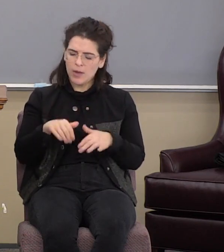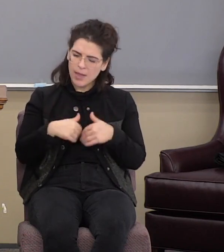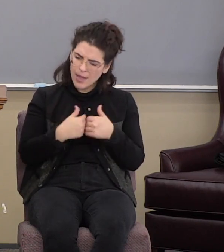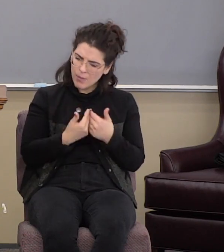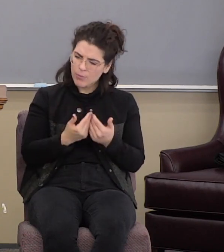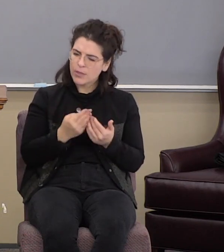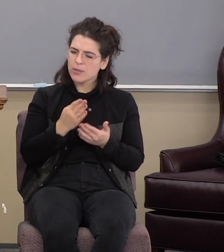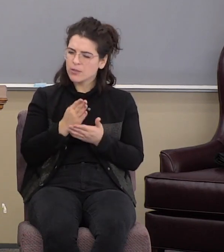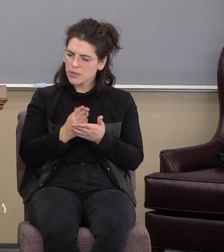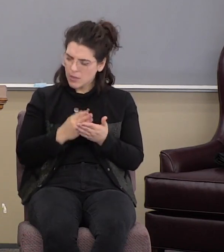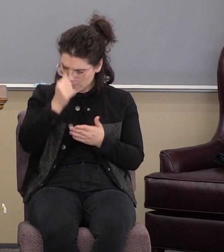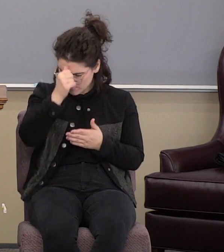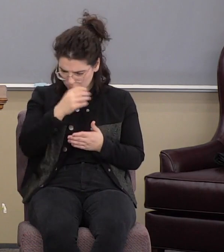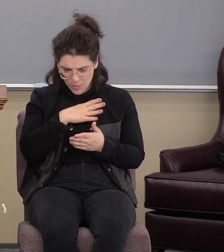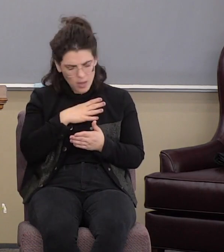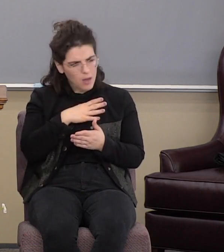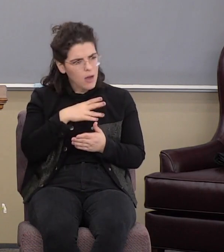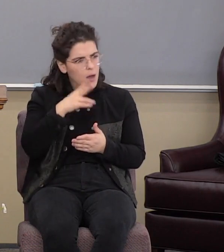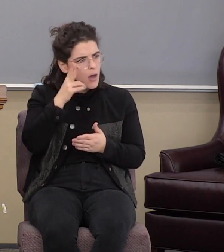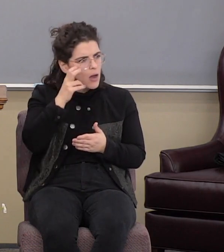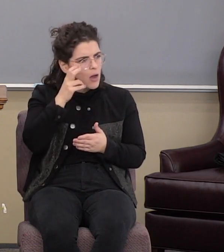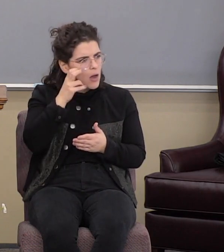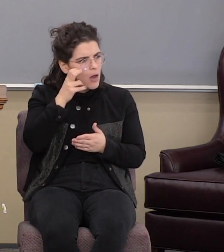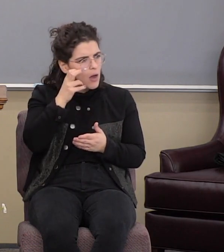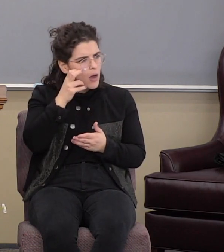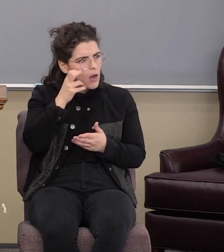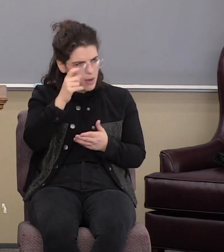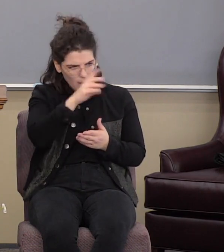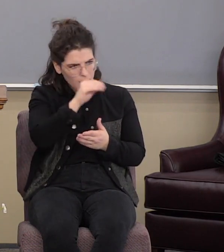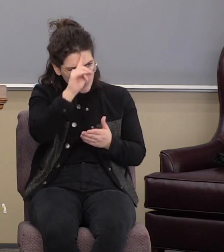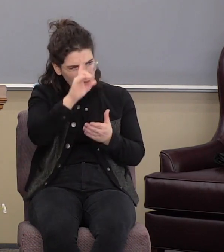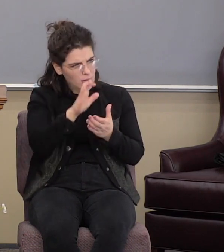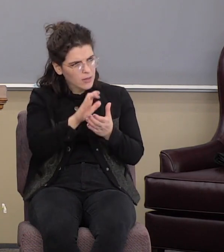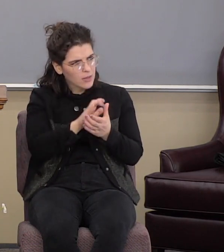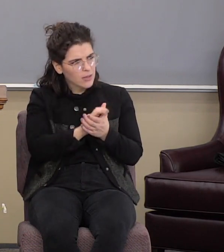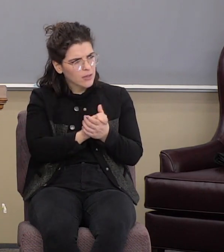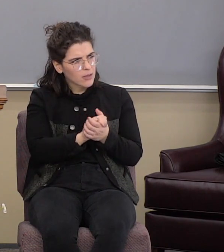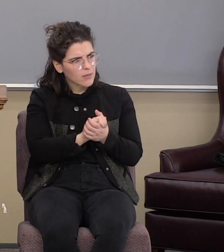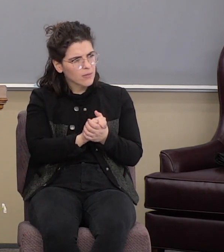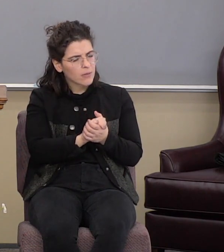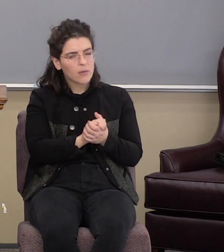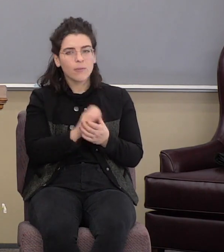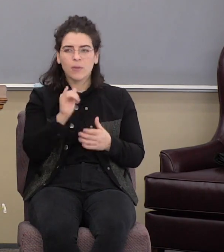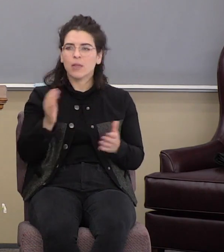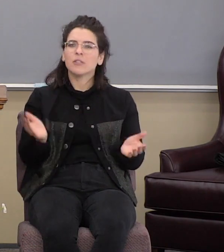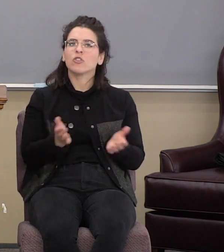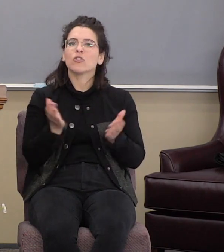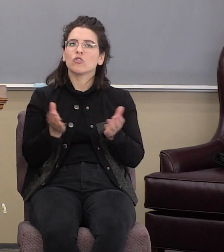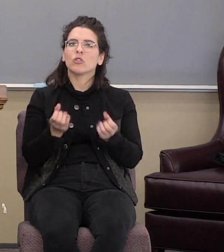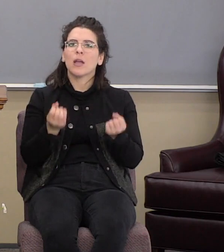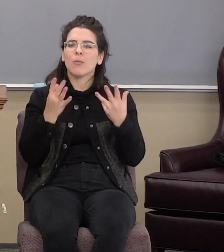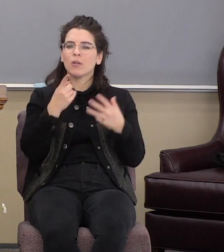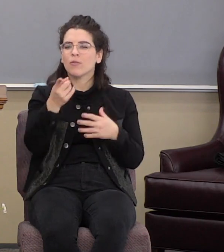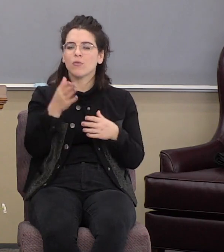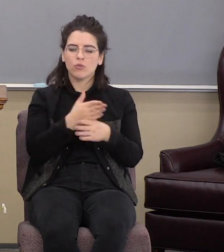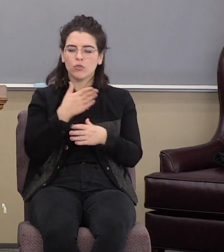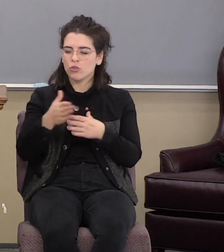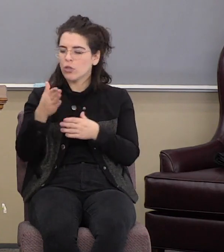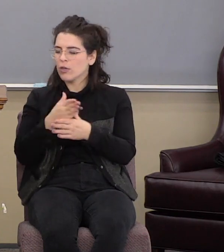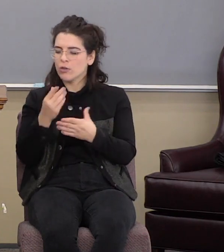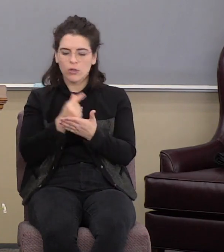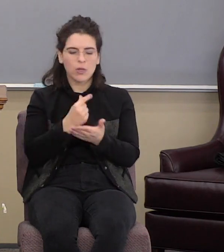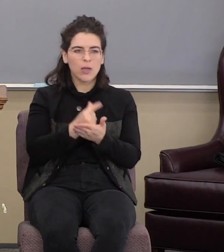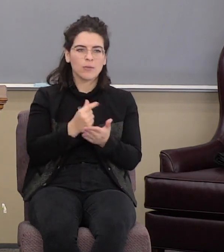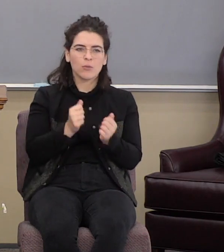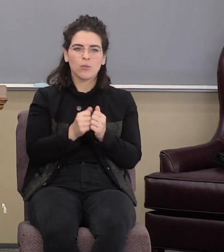men clave unto him and what? Believed." That's encouraging, right? I mean, how many of you go out there sharing the gospel with people,